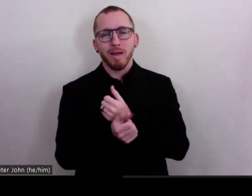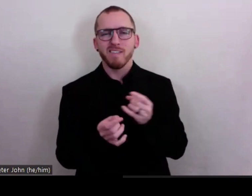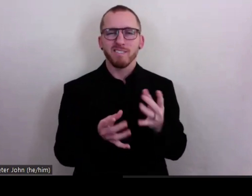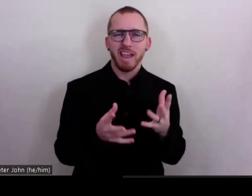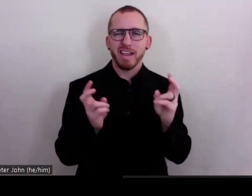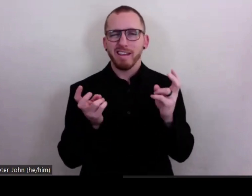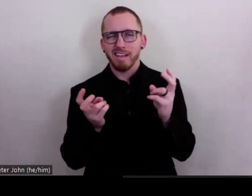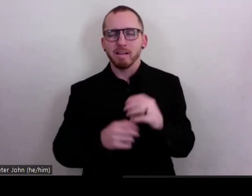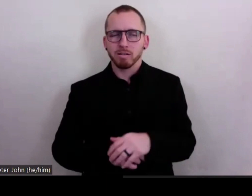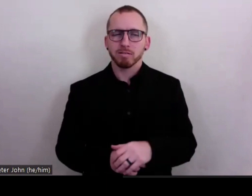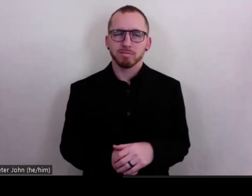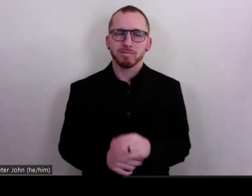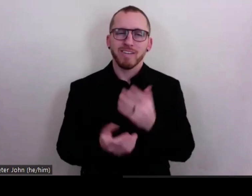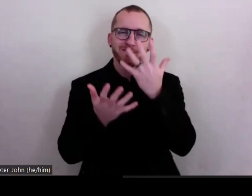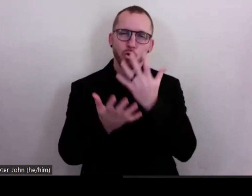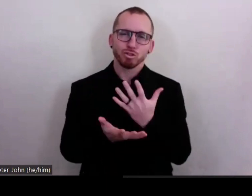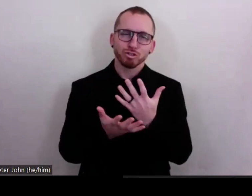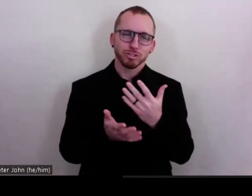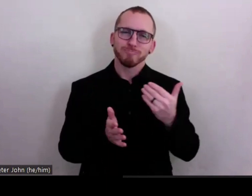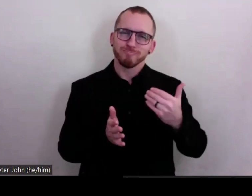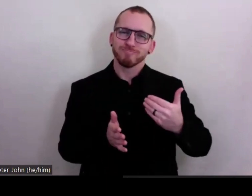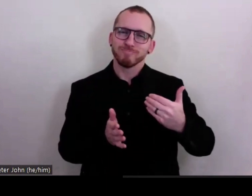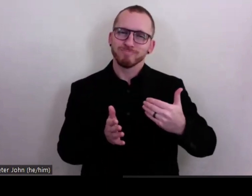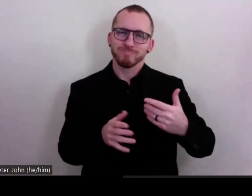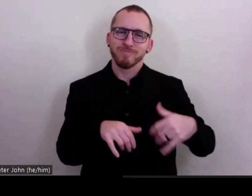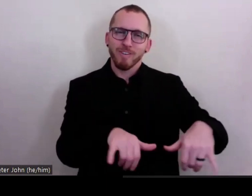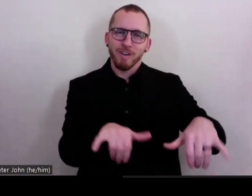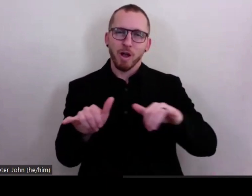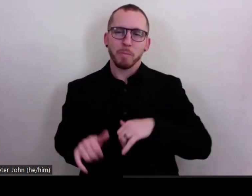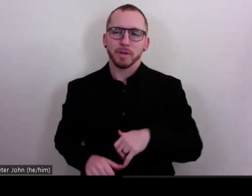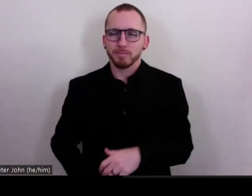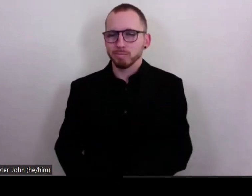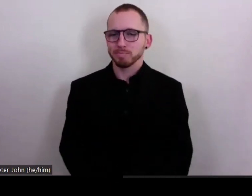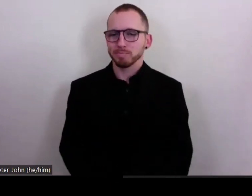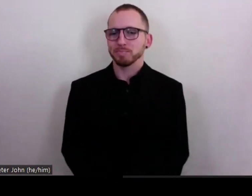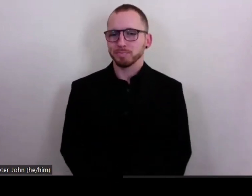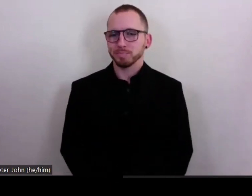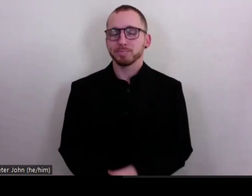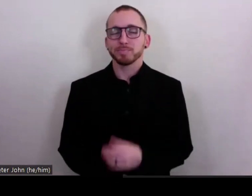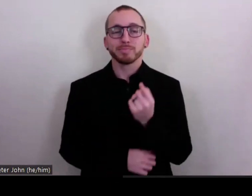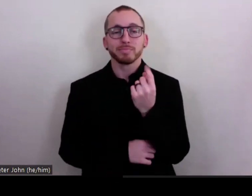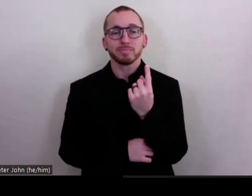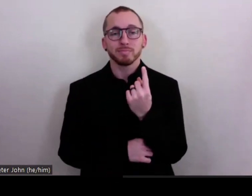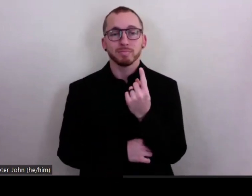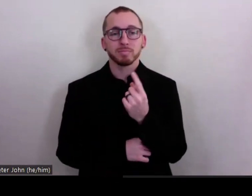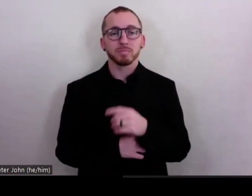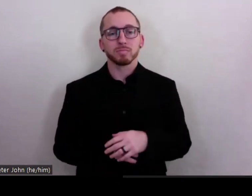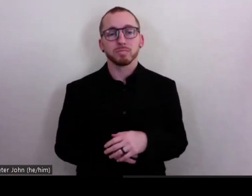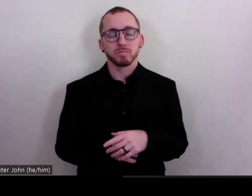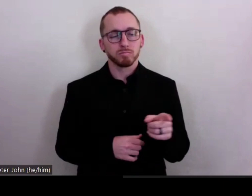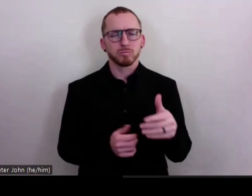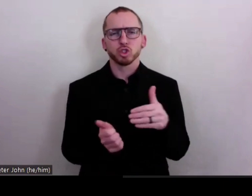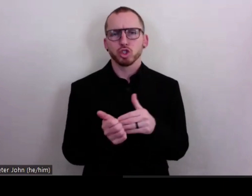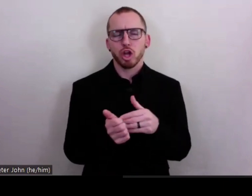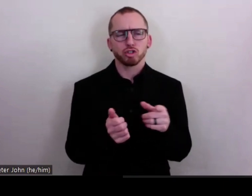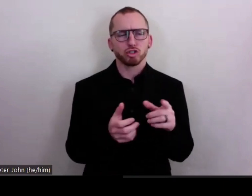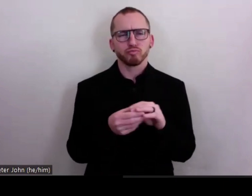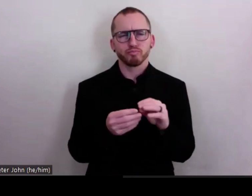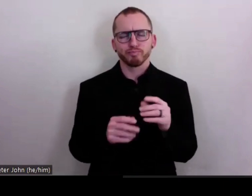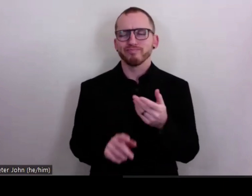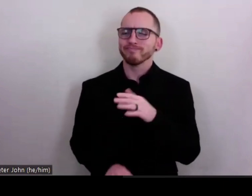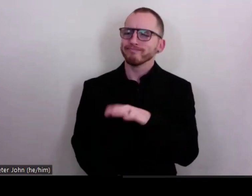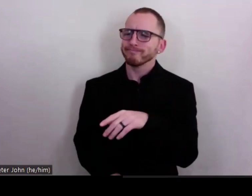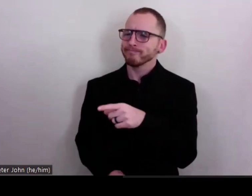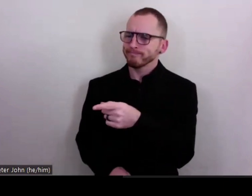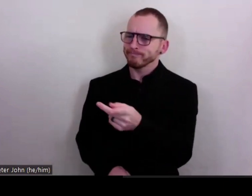like, oh, there's more good than bad, so it's okay. And they said, so when are you and your boyfriend going to have